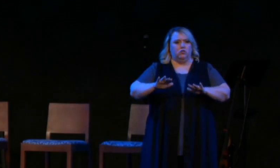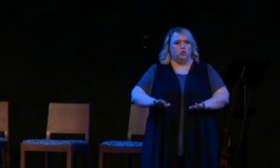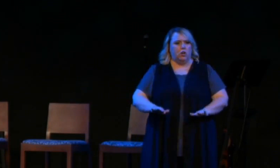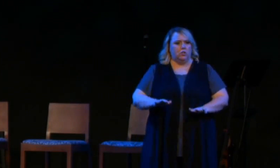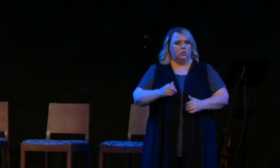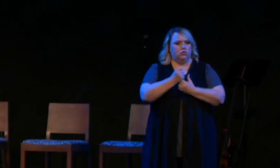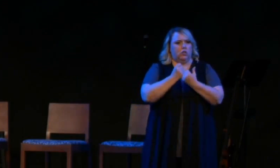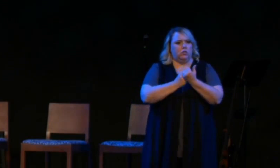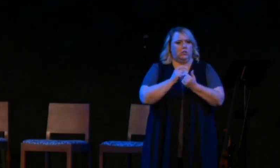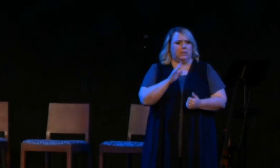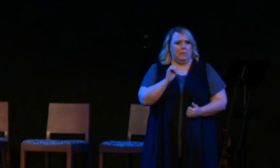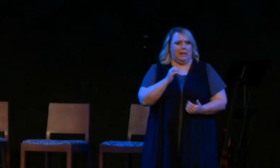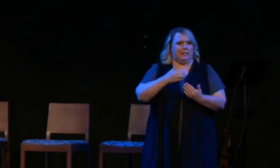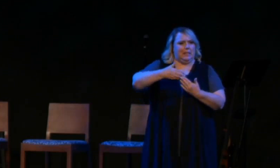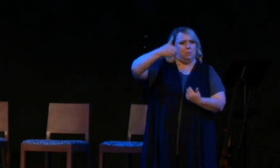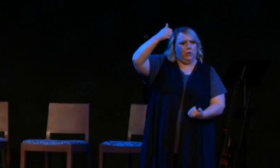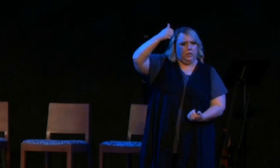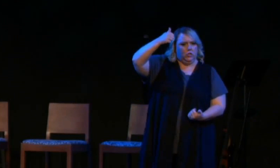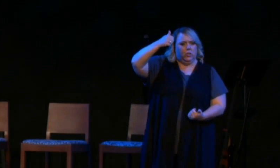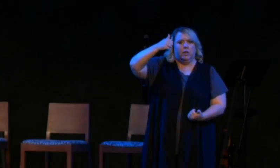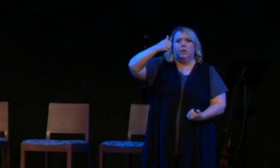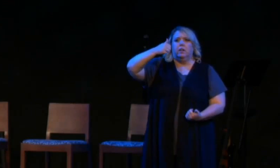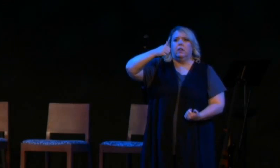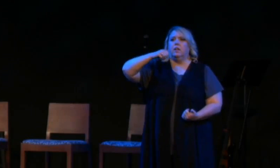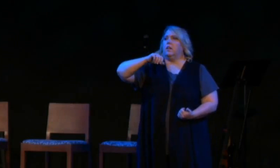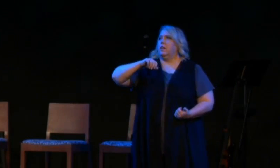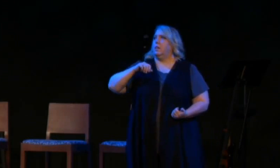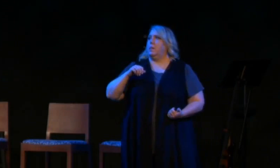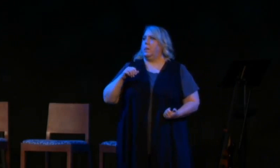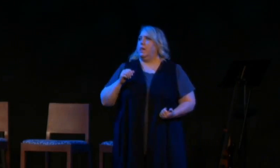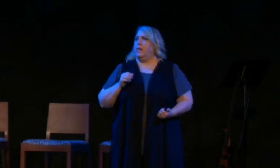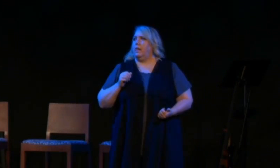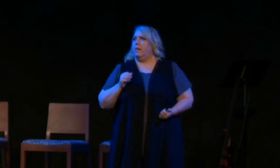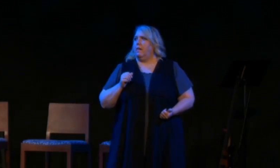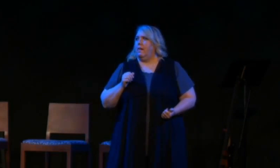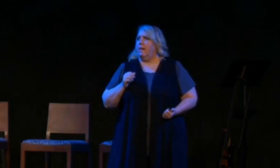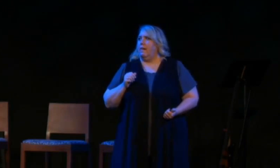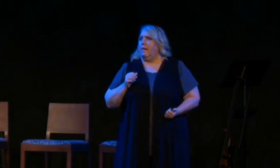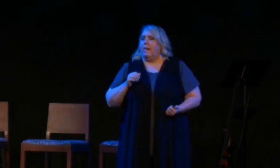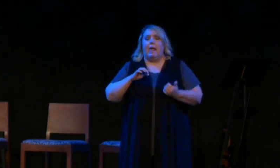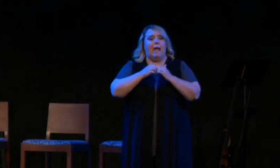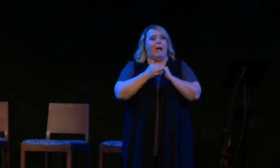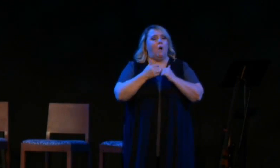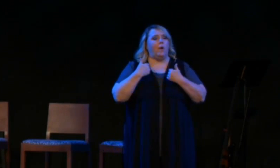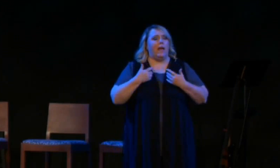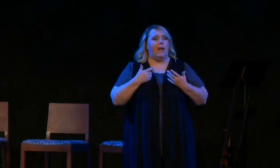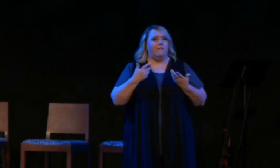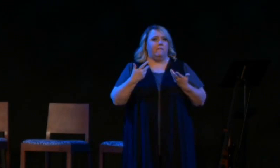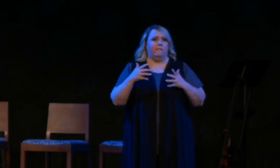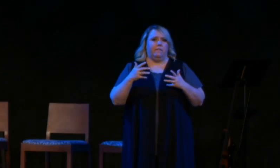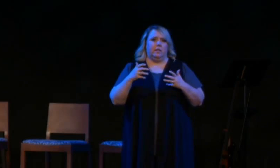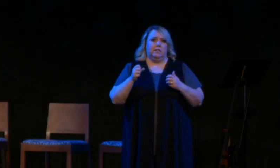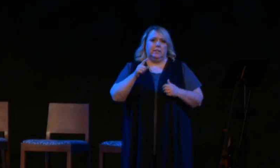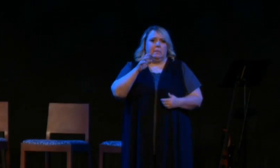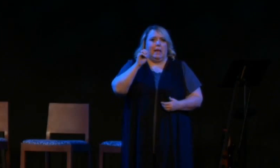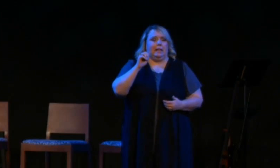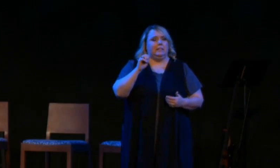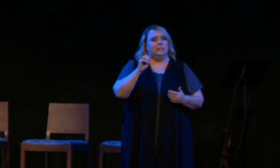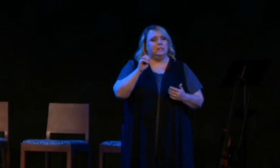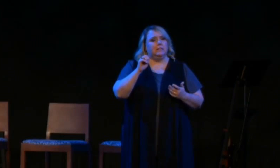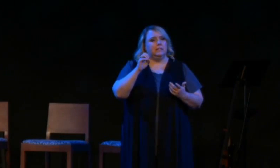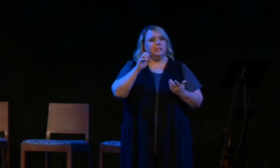structural space and separation. The other direction to create space is through increasing our ability to be compatible with one another.